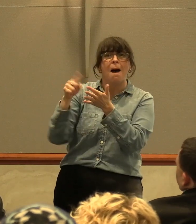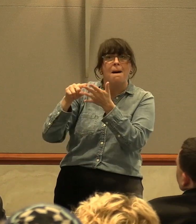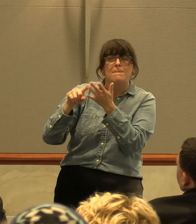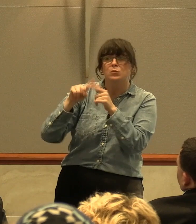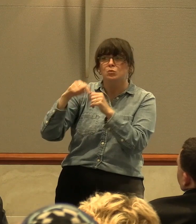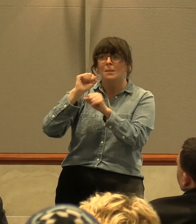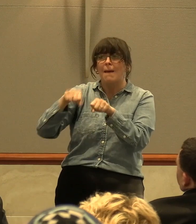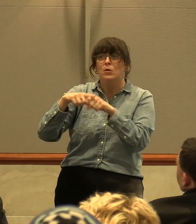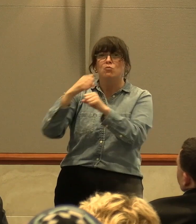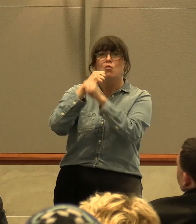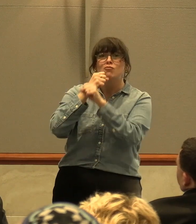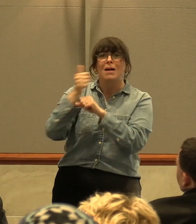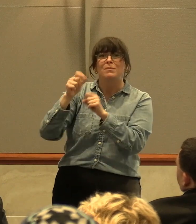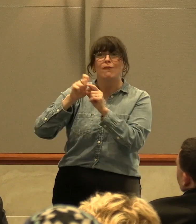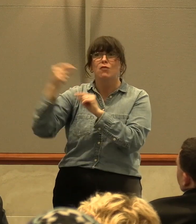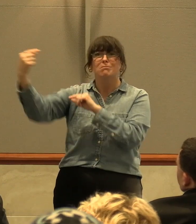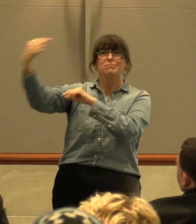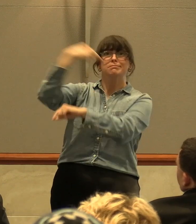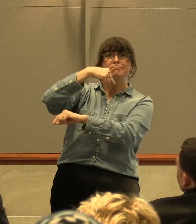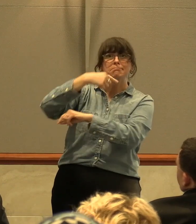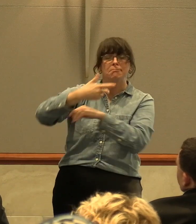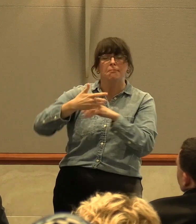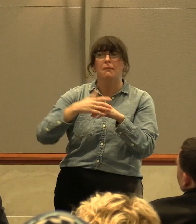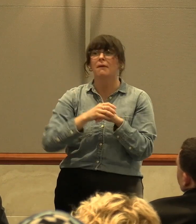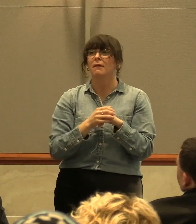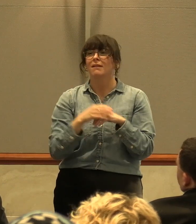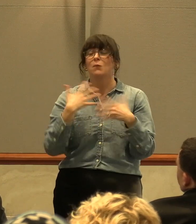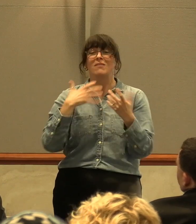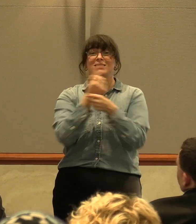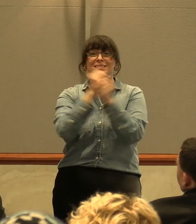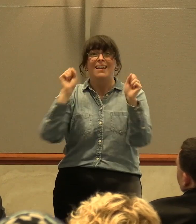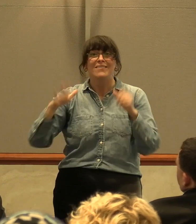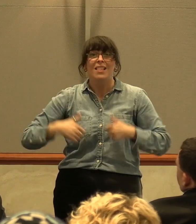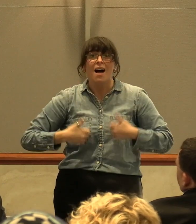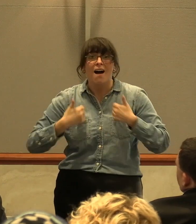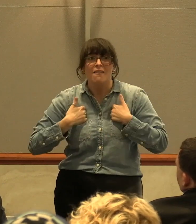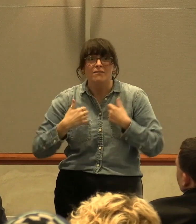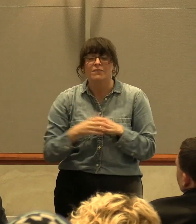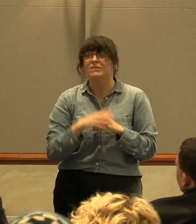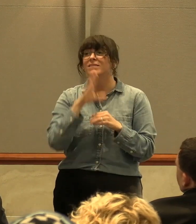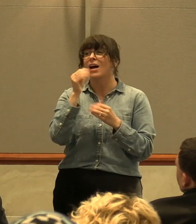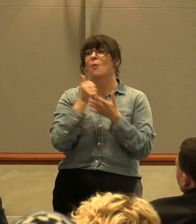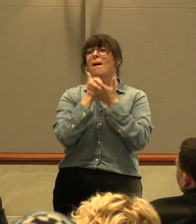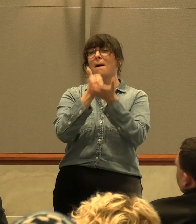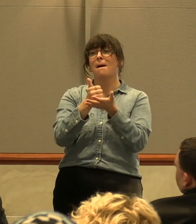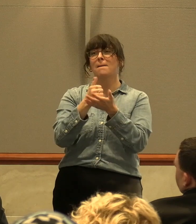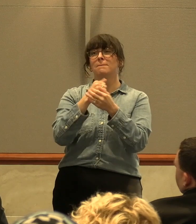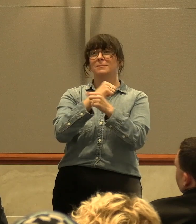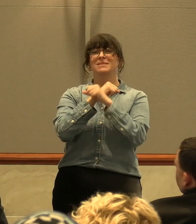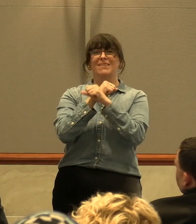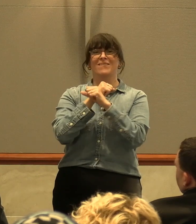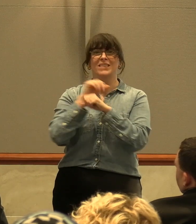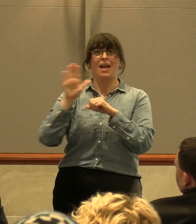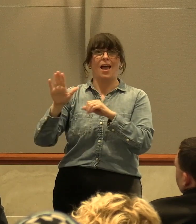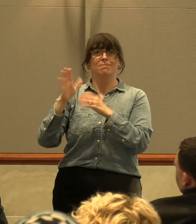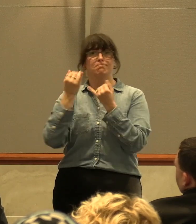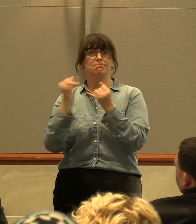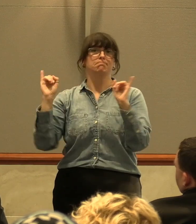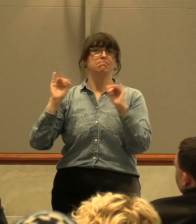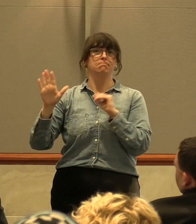protect themselves from incoming missiles. We have saved lives, and we've helped defend the sovereignty of